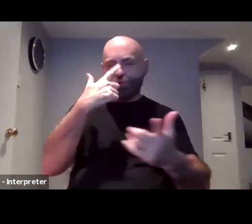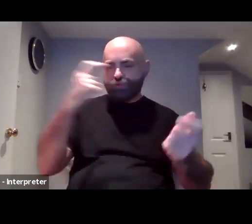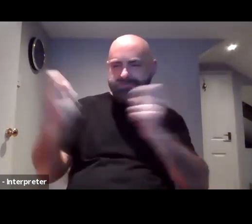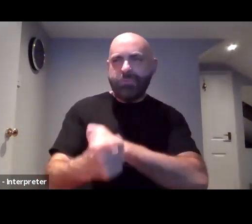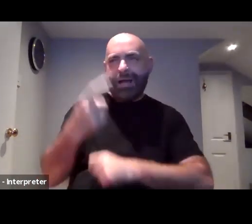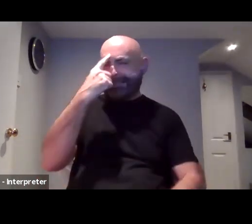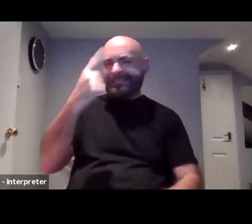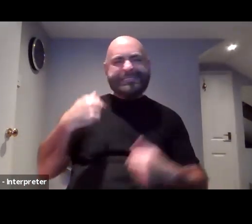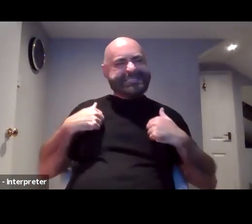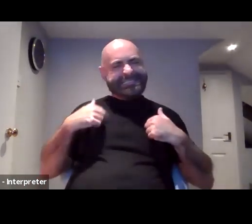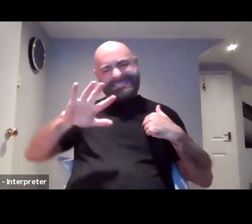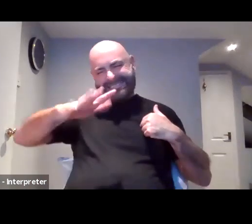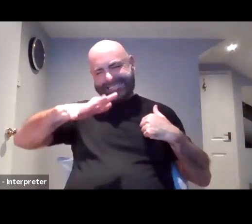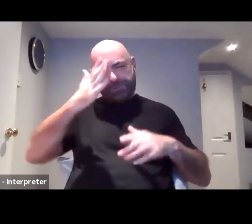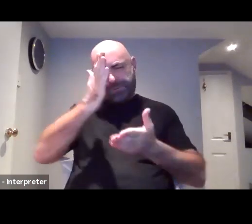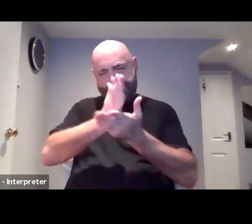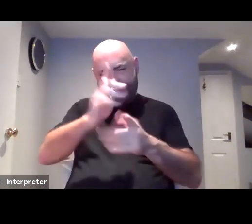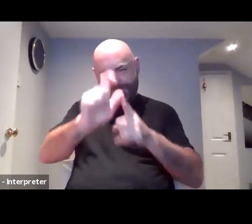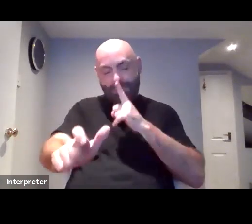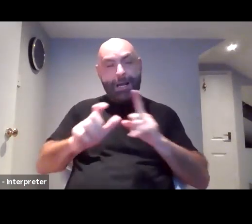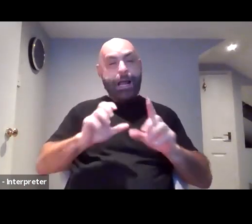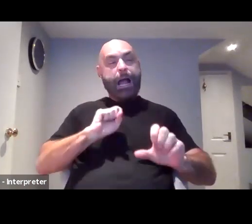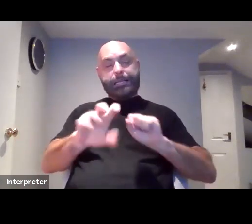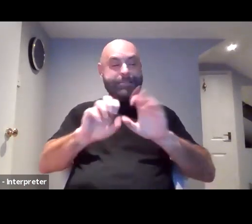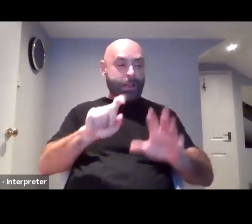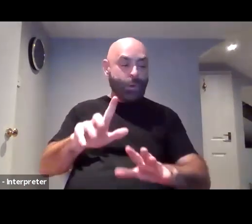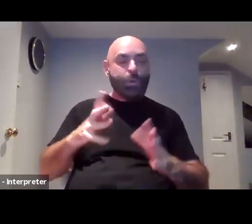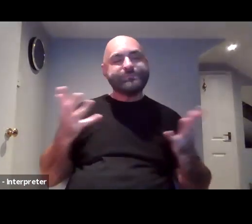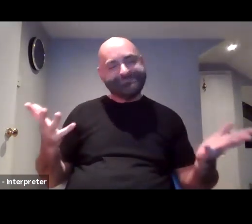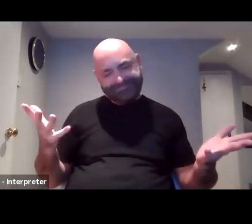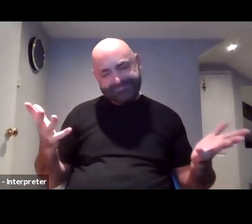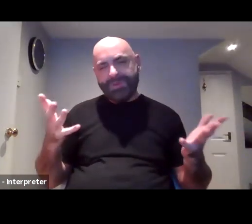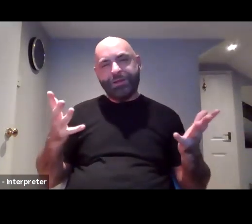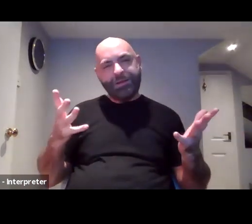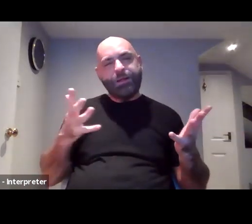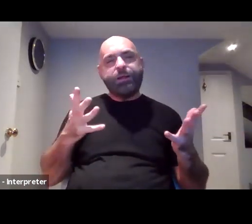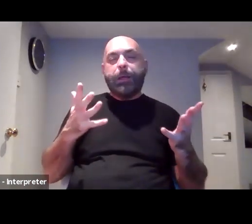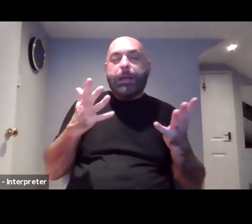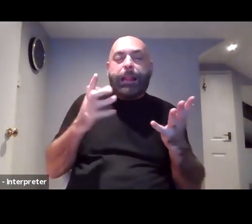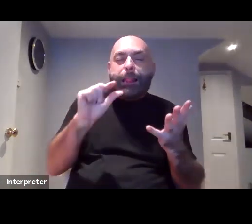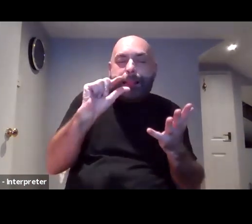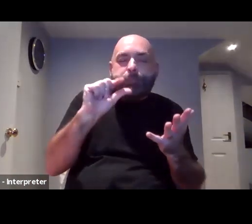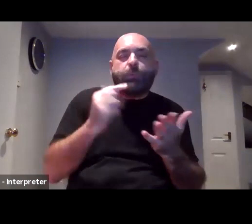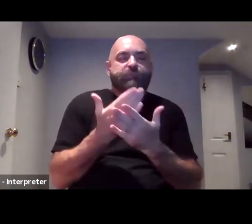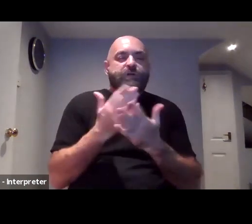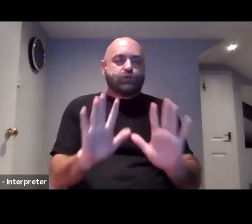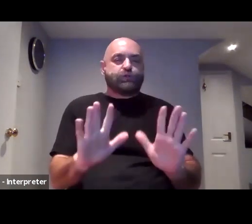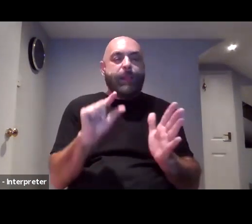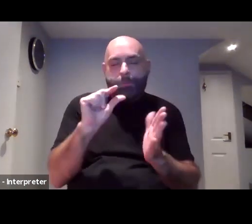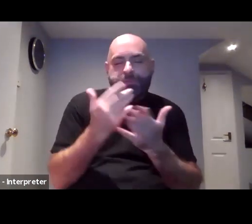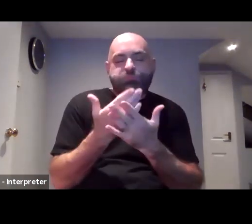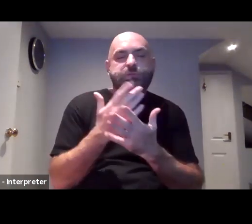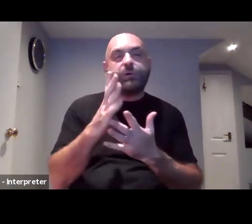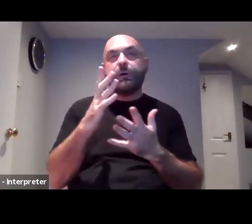not quite sure I did that. What I'm about to tell you is, well, perhaps a little bit fresh. It may not be